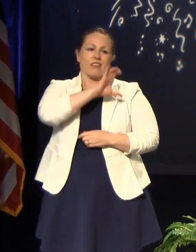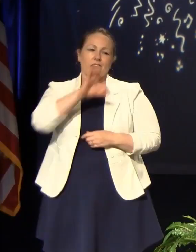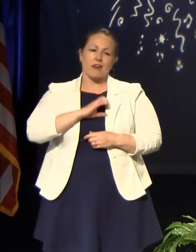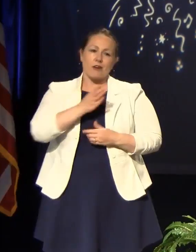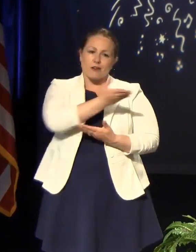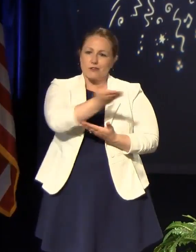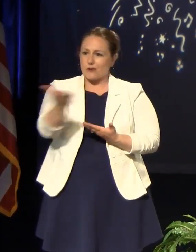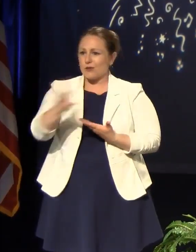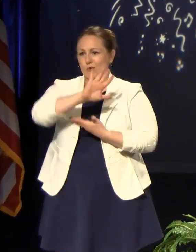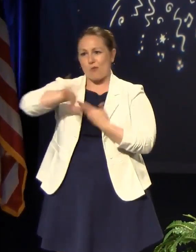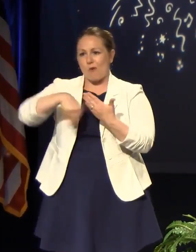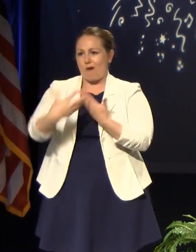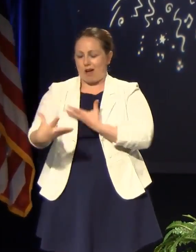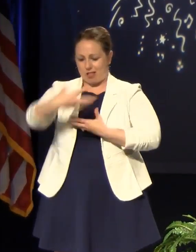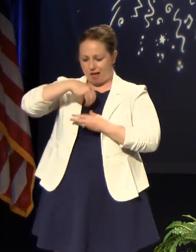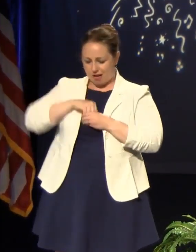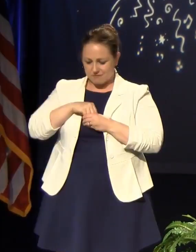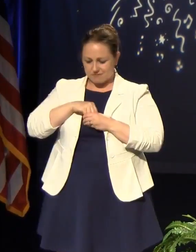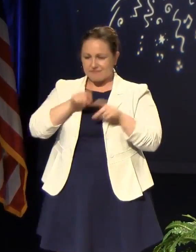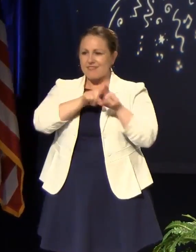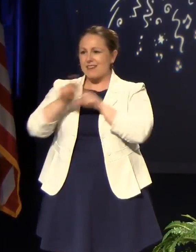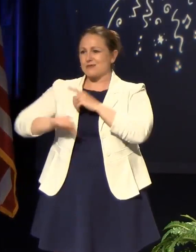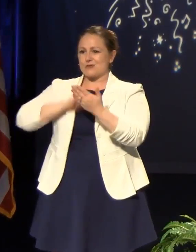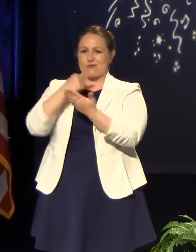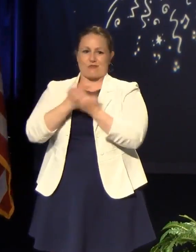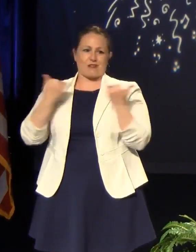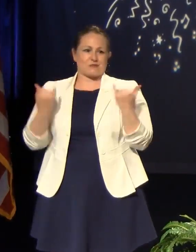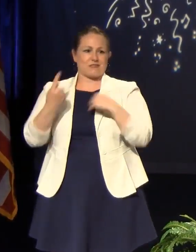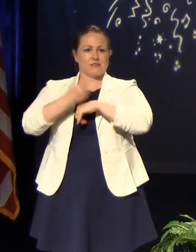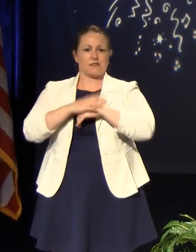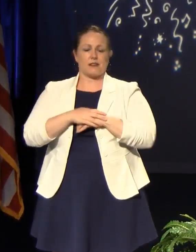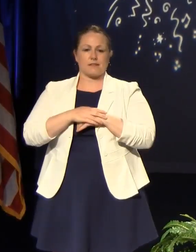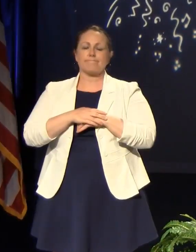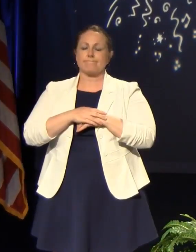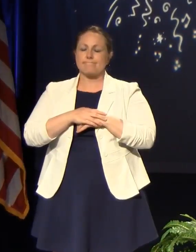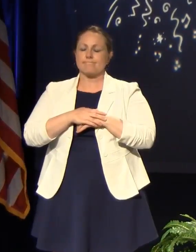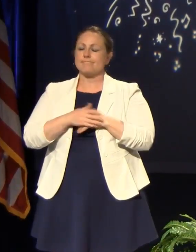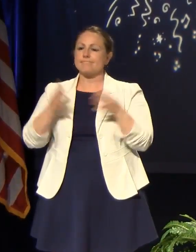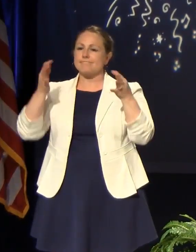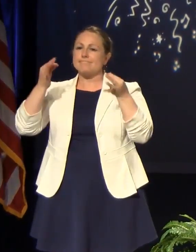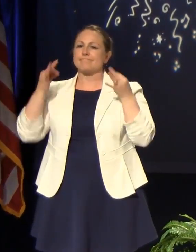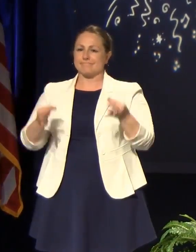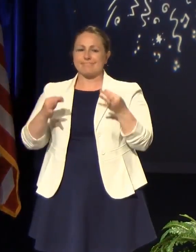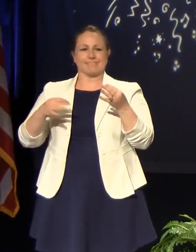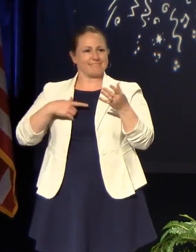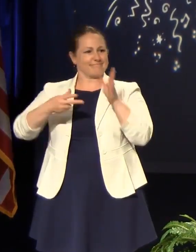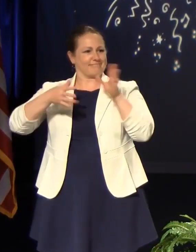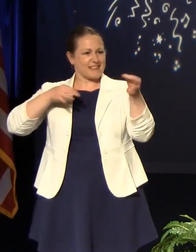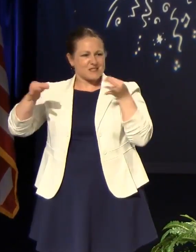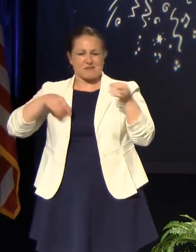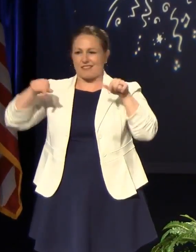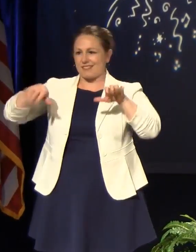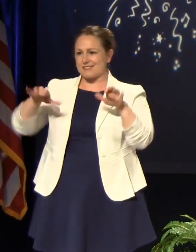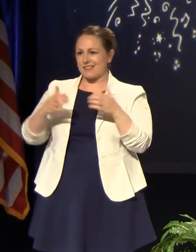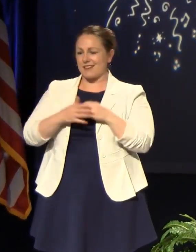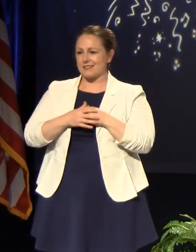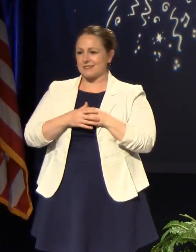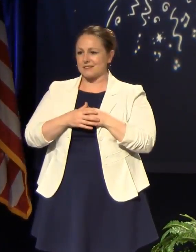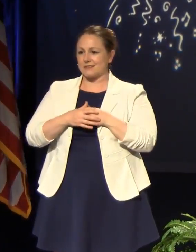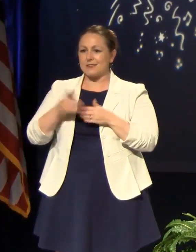you graduate with your peers has certainly defined this class. What will this class be remembered